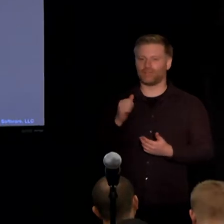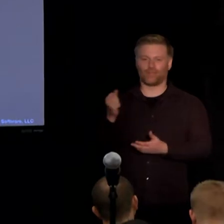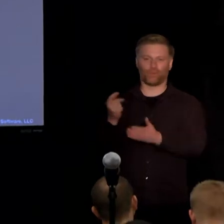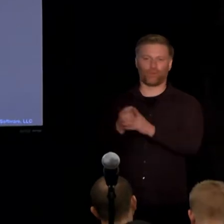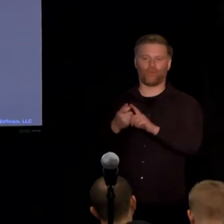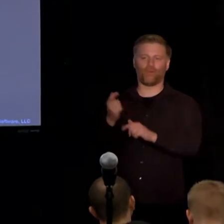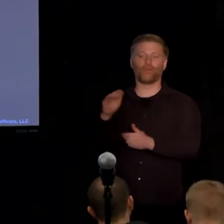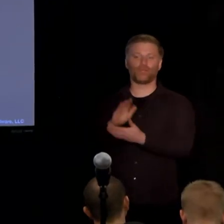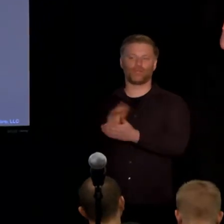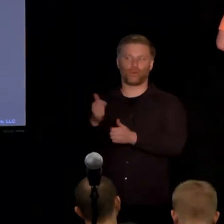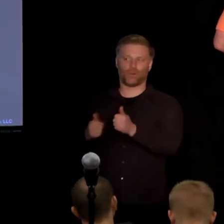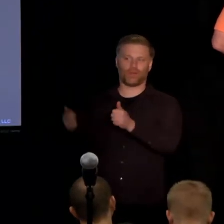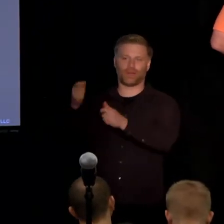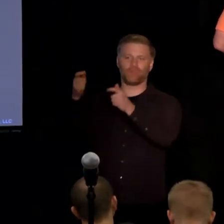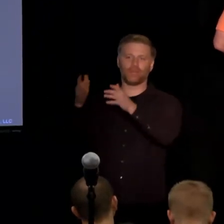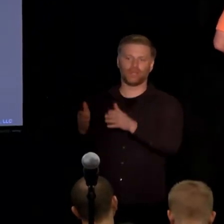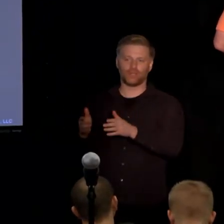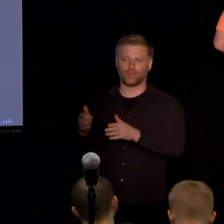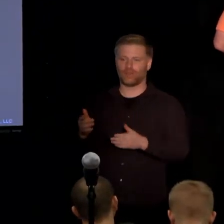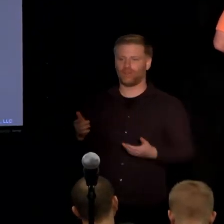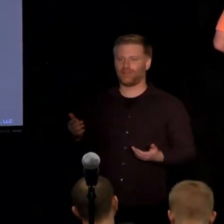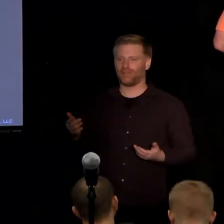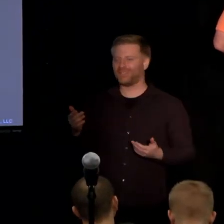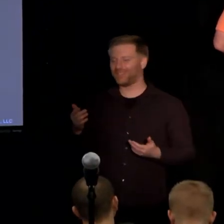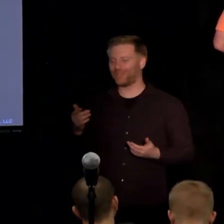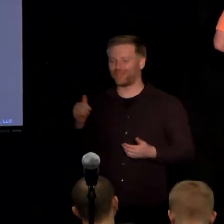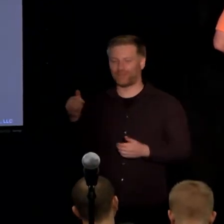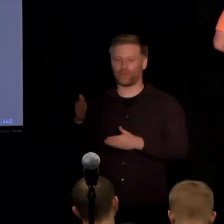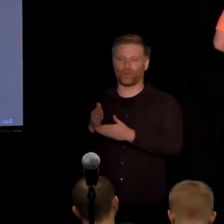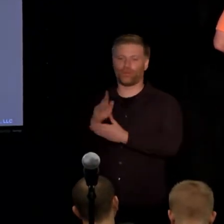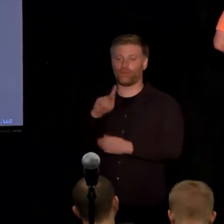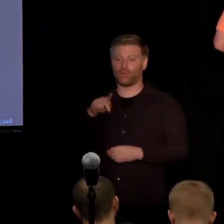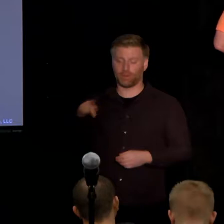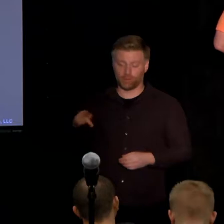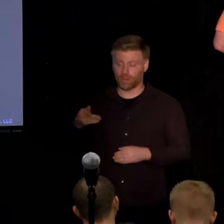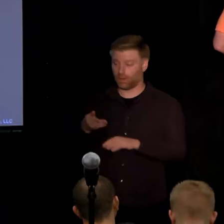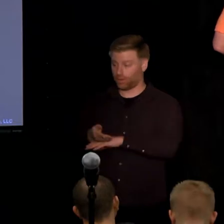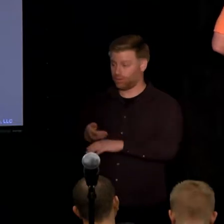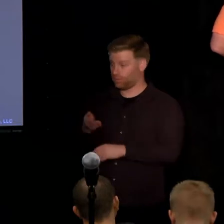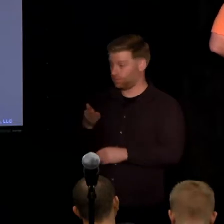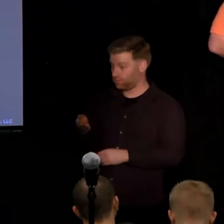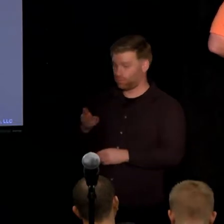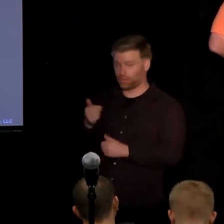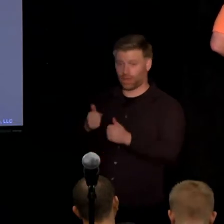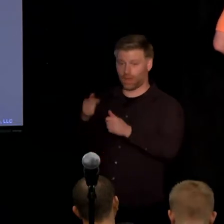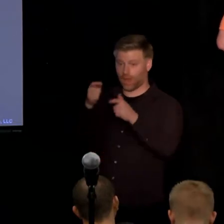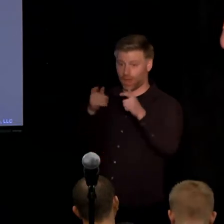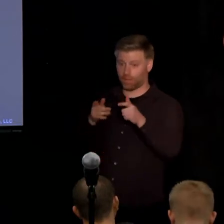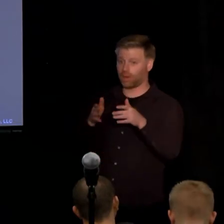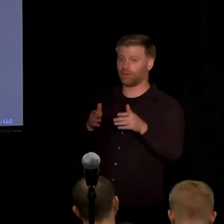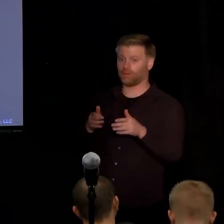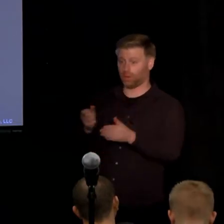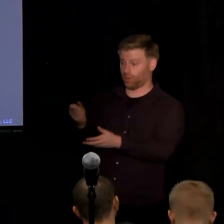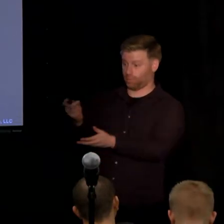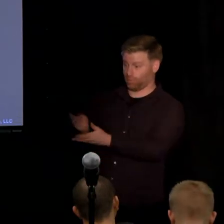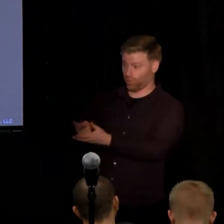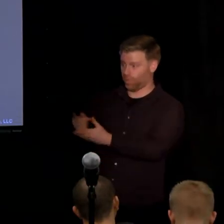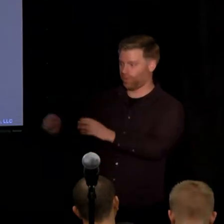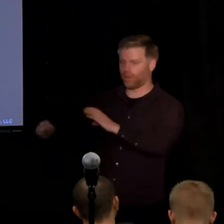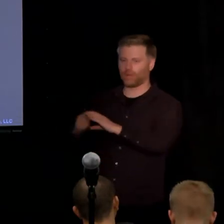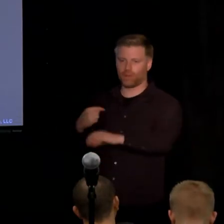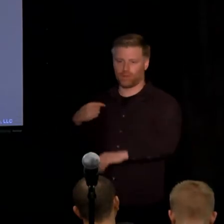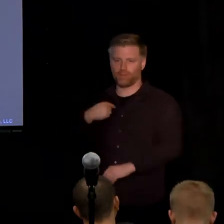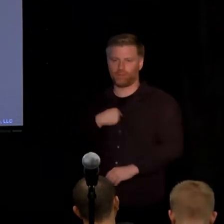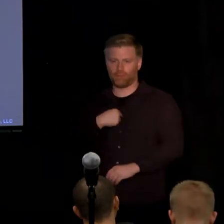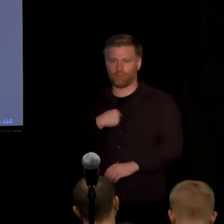the school too, because those funds come through BPP, and once that gets approved from an admin, it gets emailed to me, and same deal